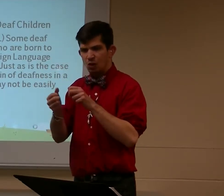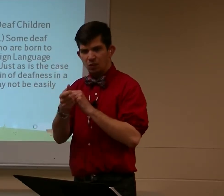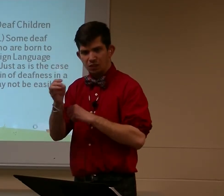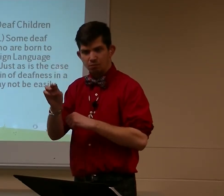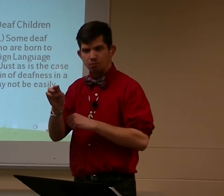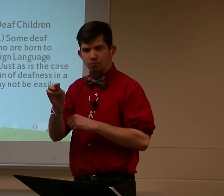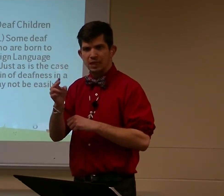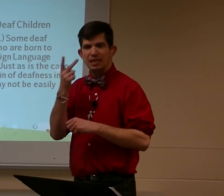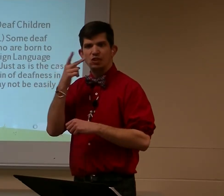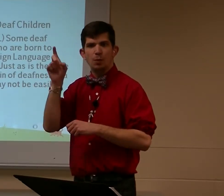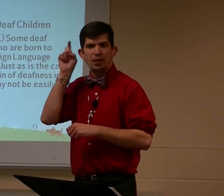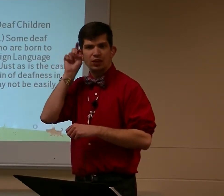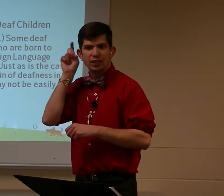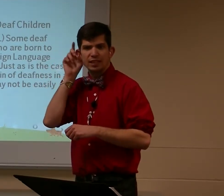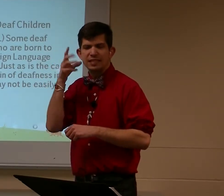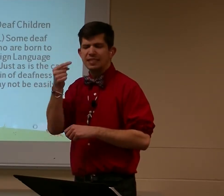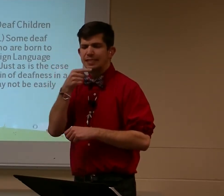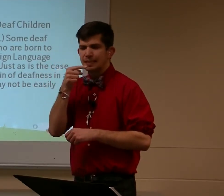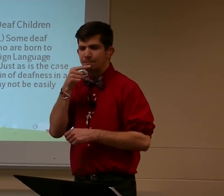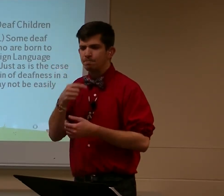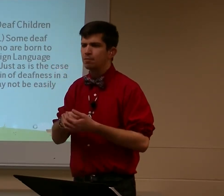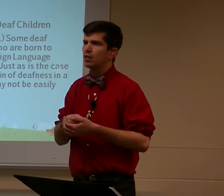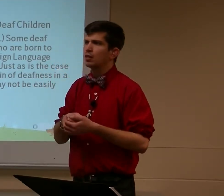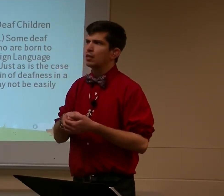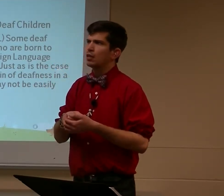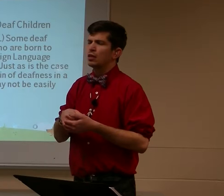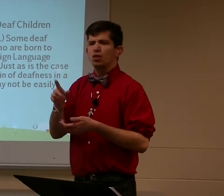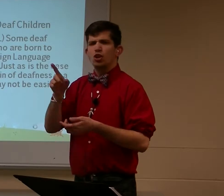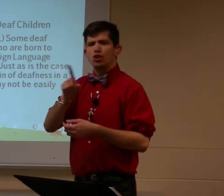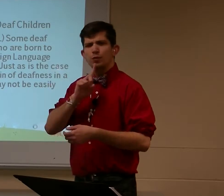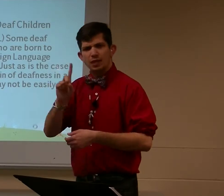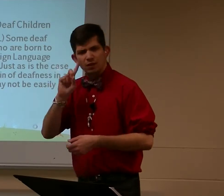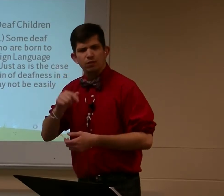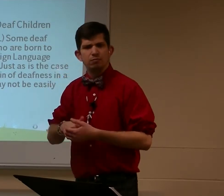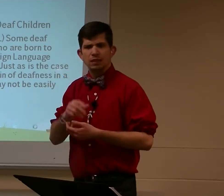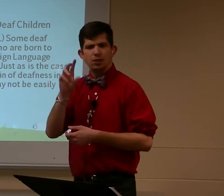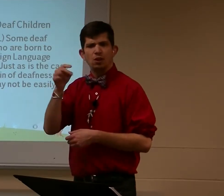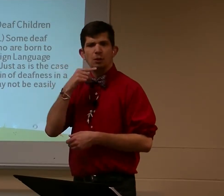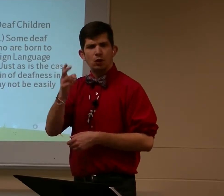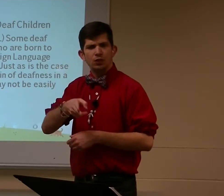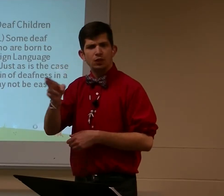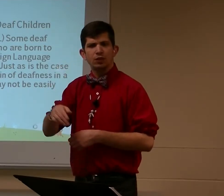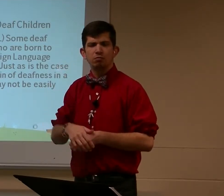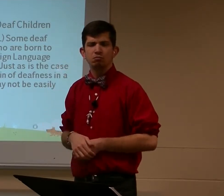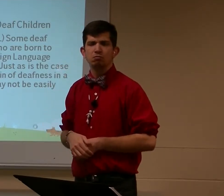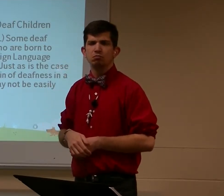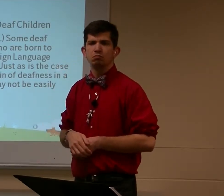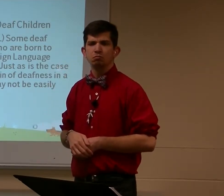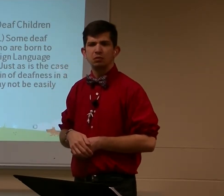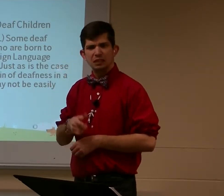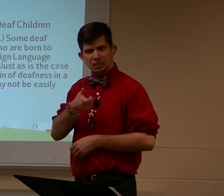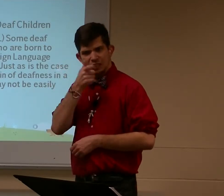with him, and he saw my hearing aid, and he said, "Are you deaf?" I said, "No, I'm hard of hearing." This is